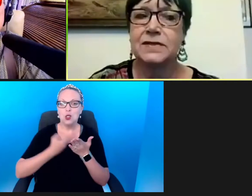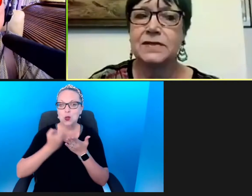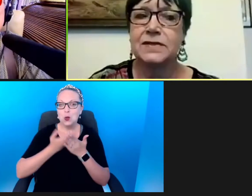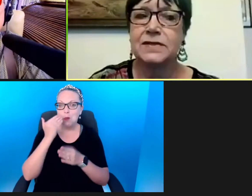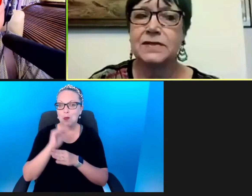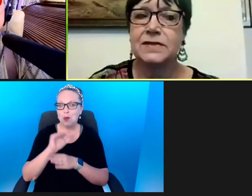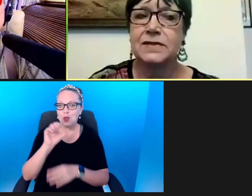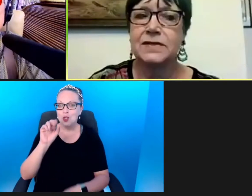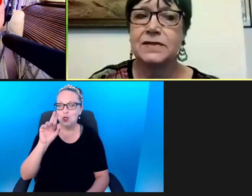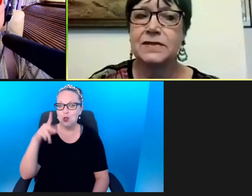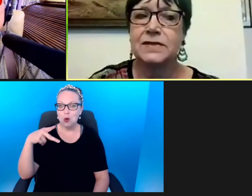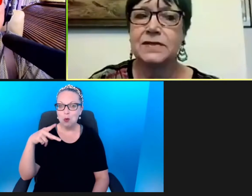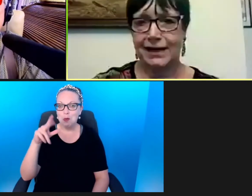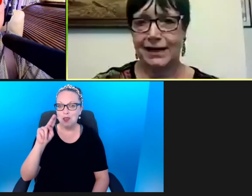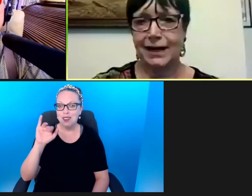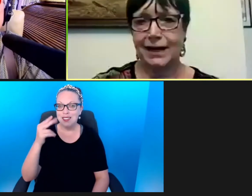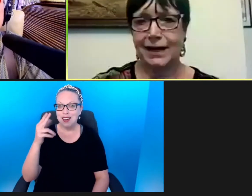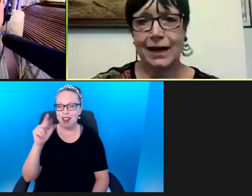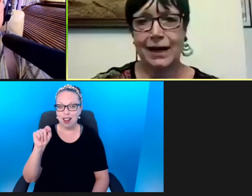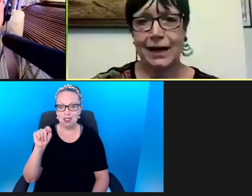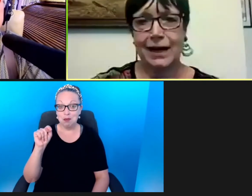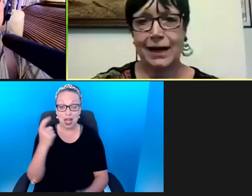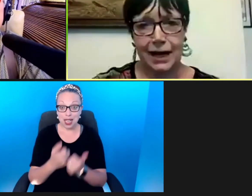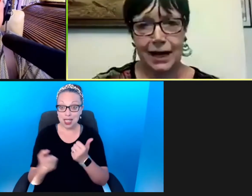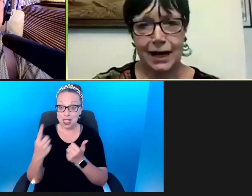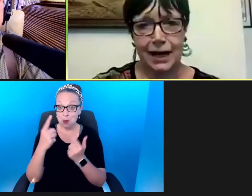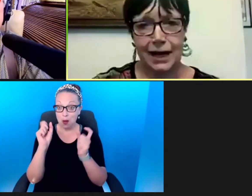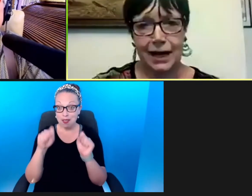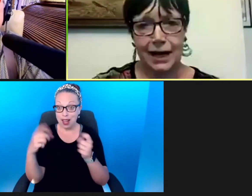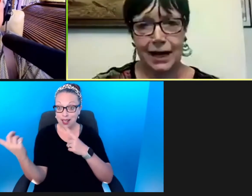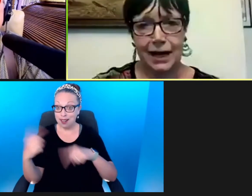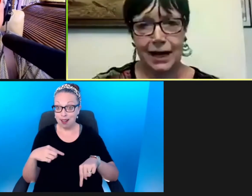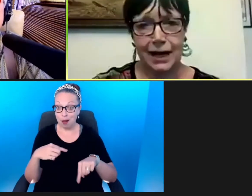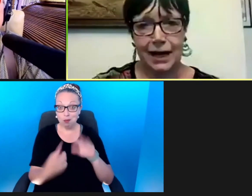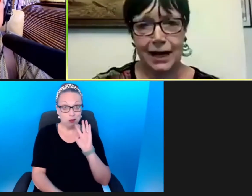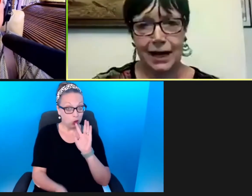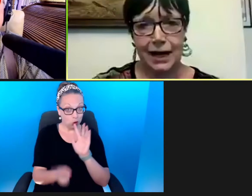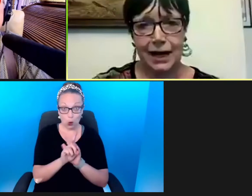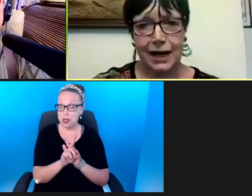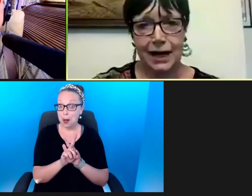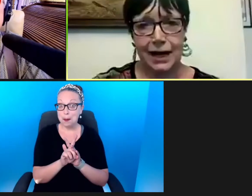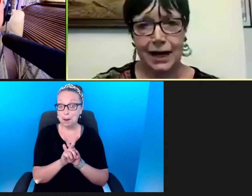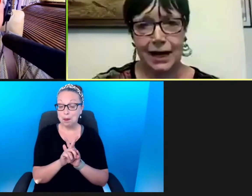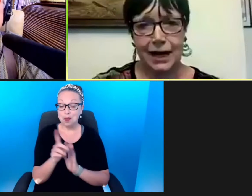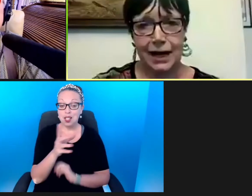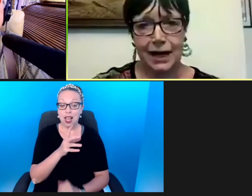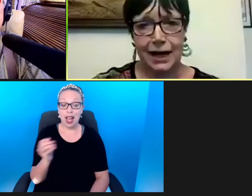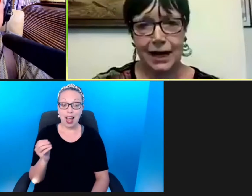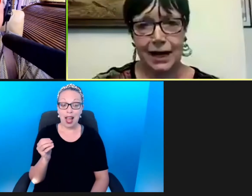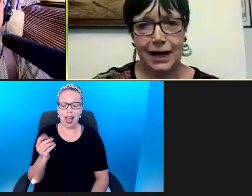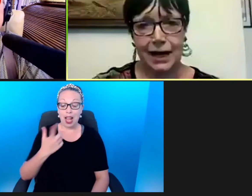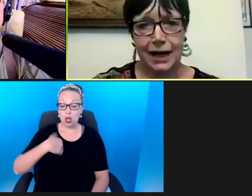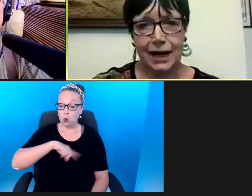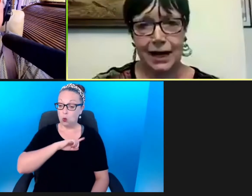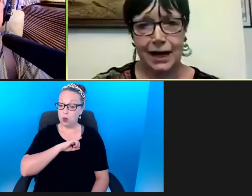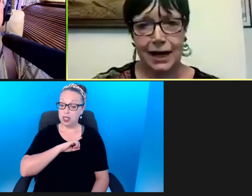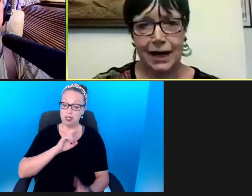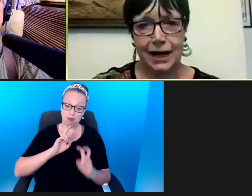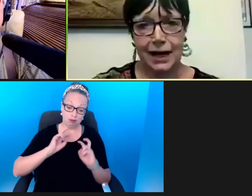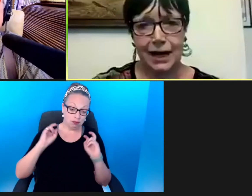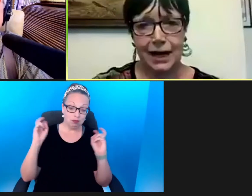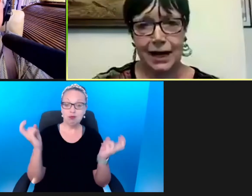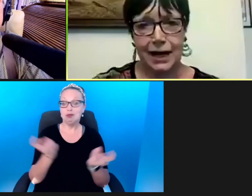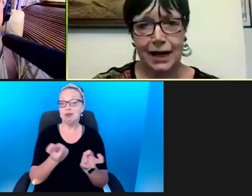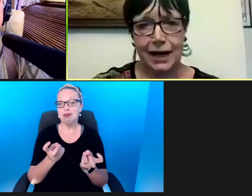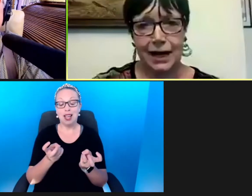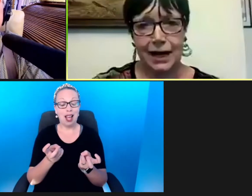kind of whoever can come comes, and we do those kinds